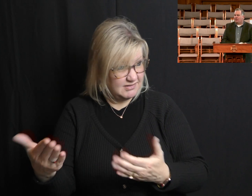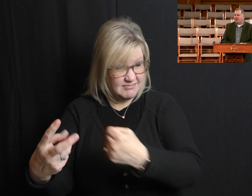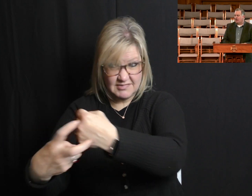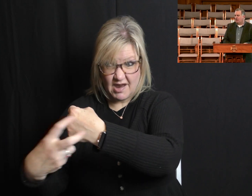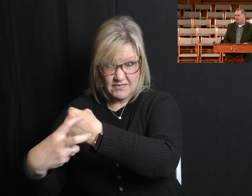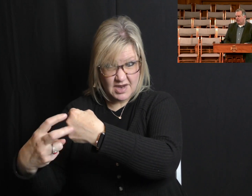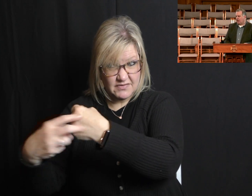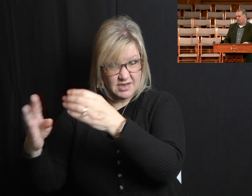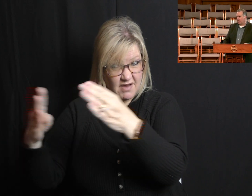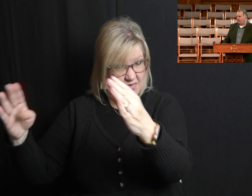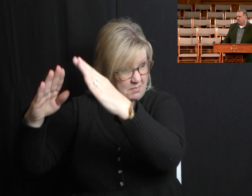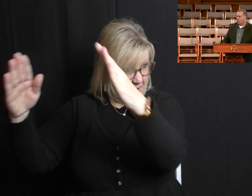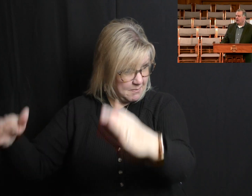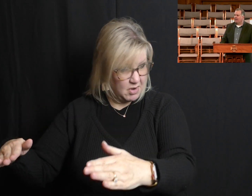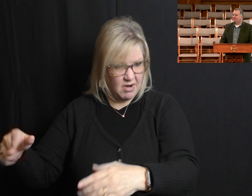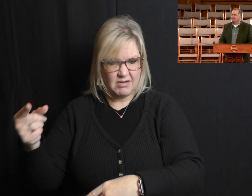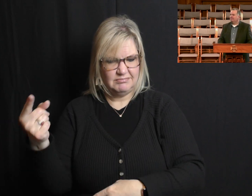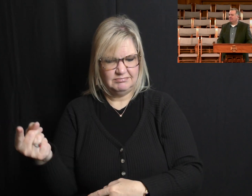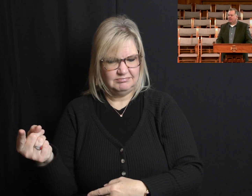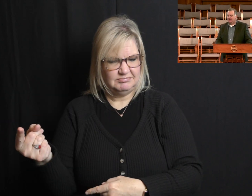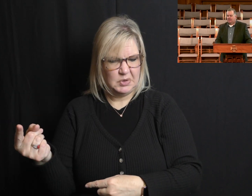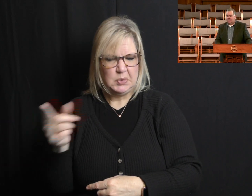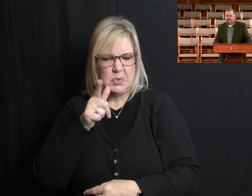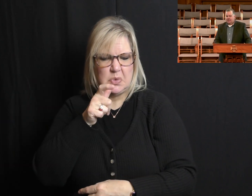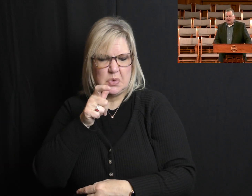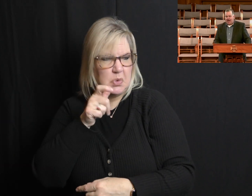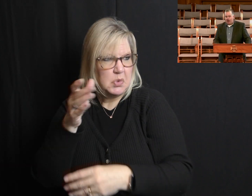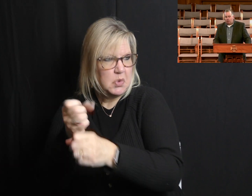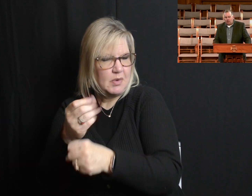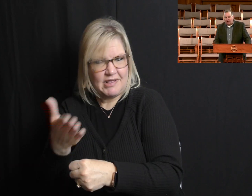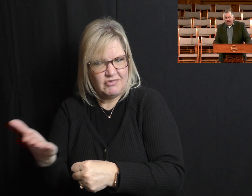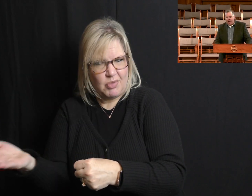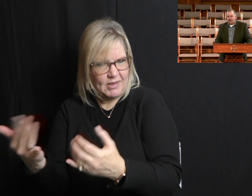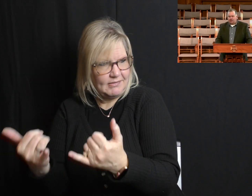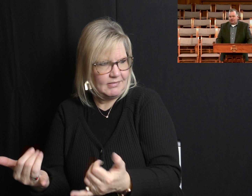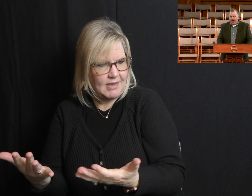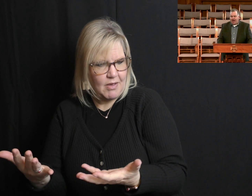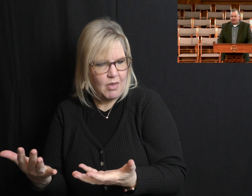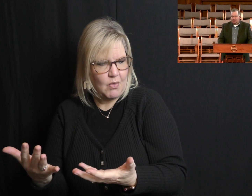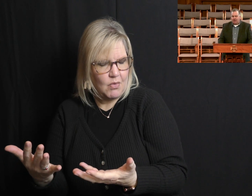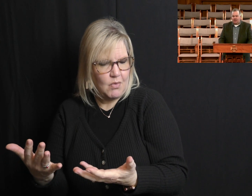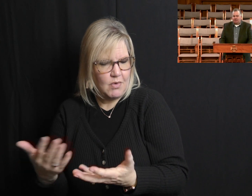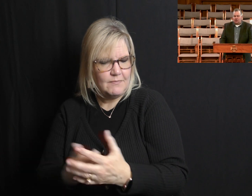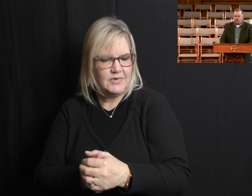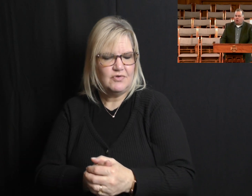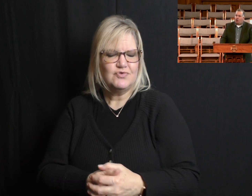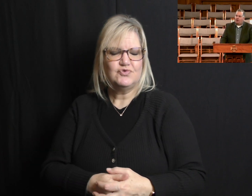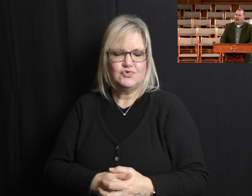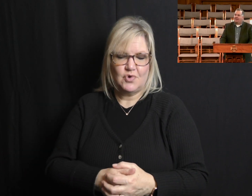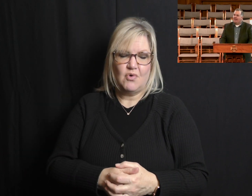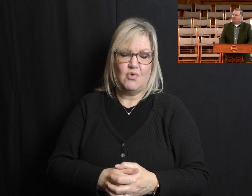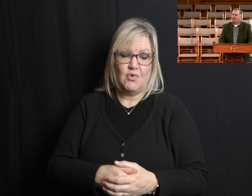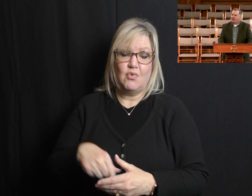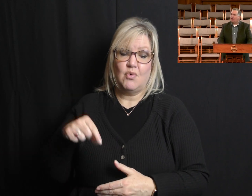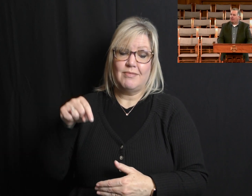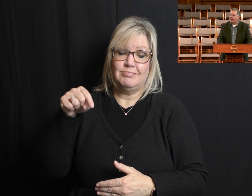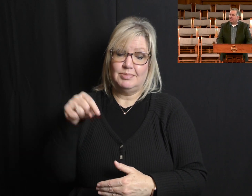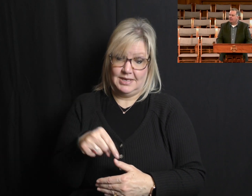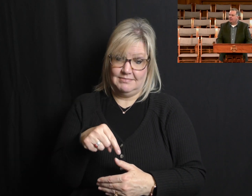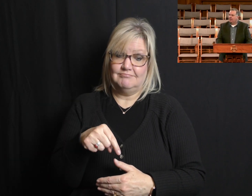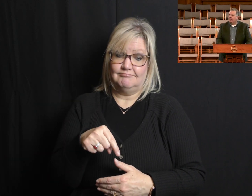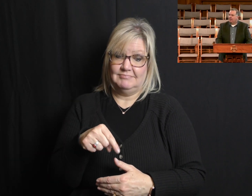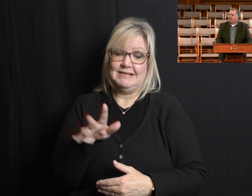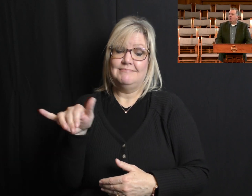As we sit here in this sanctuary this morning, I realize the fact that many of you are not